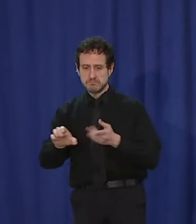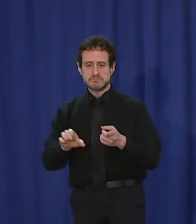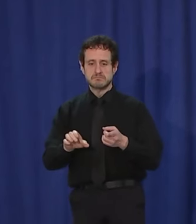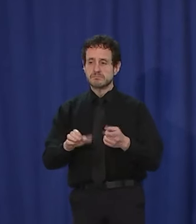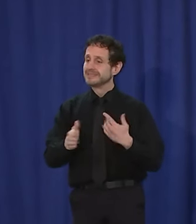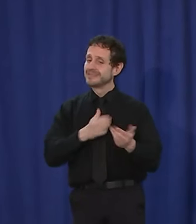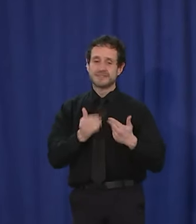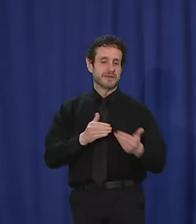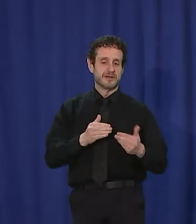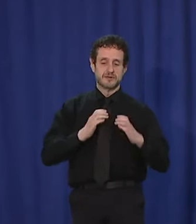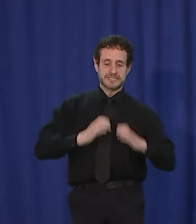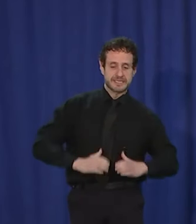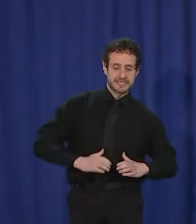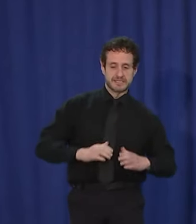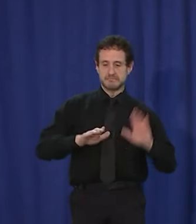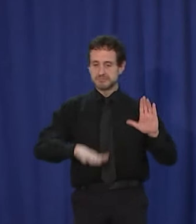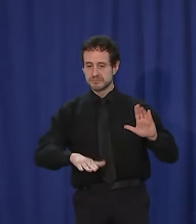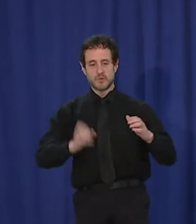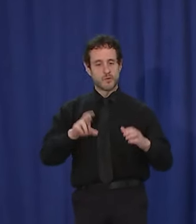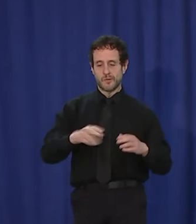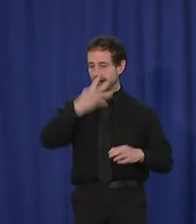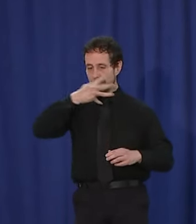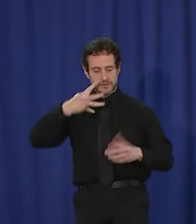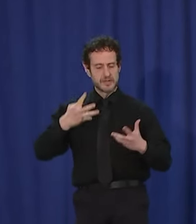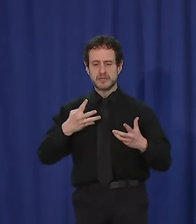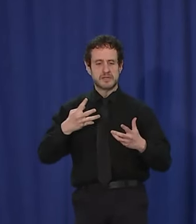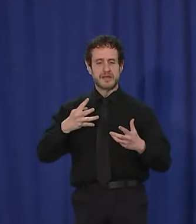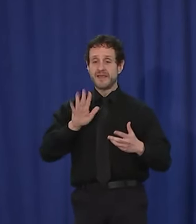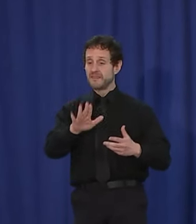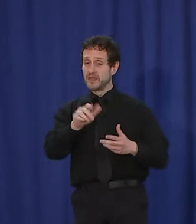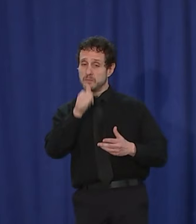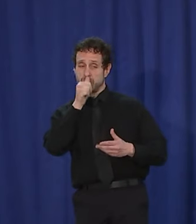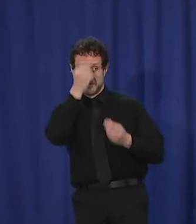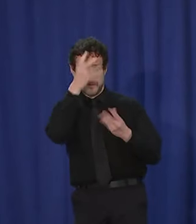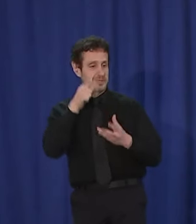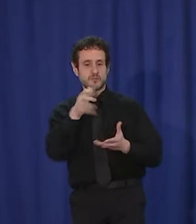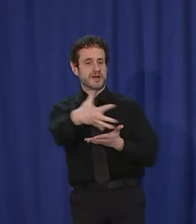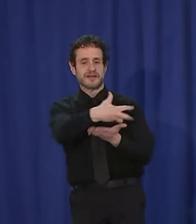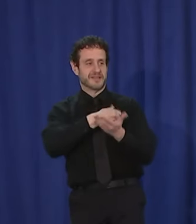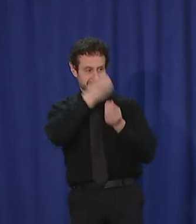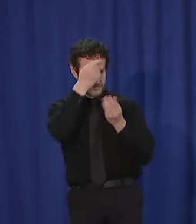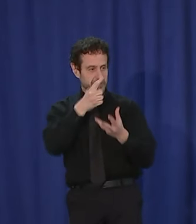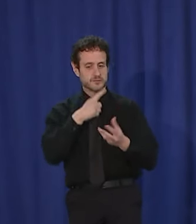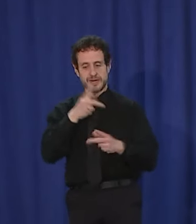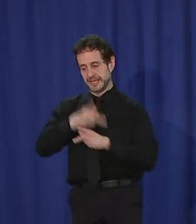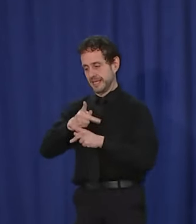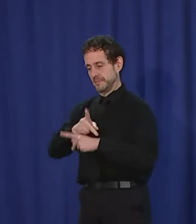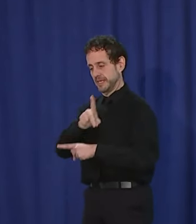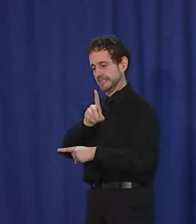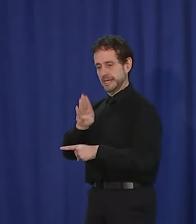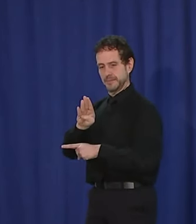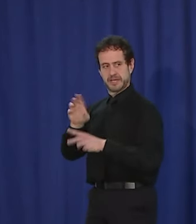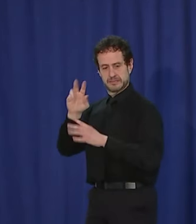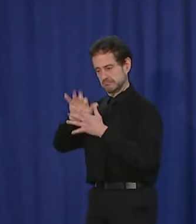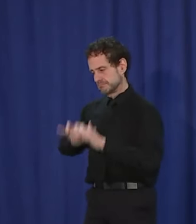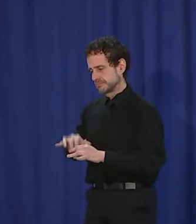status, we're not collecting that information. So there's no database that's being generated in that regard. It's just your name.